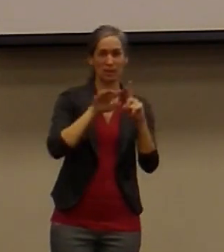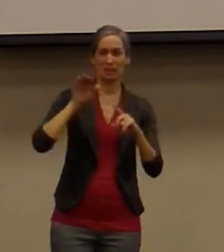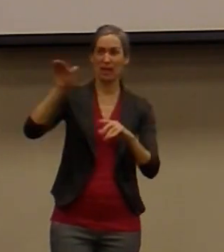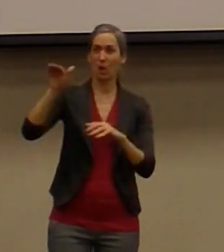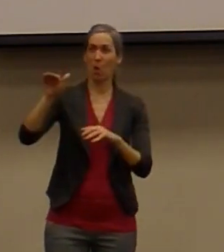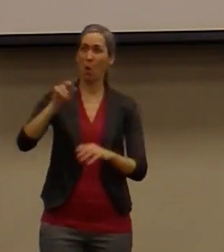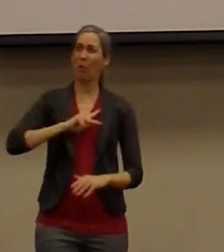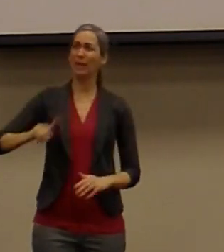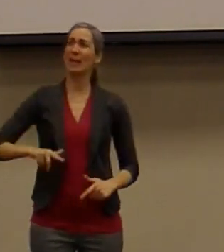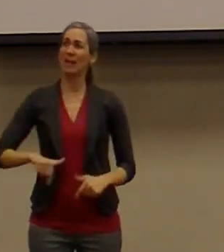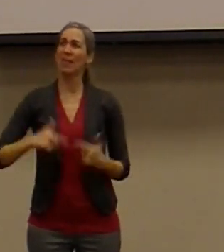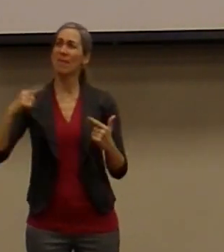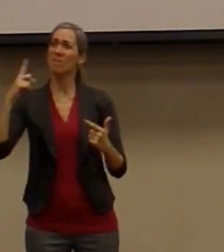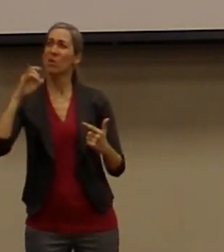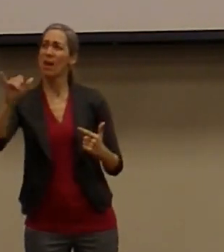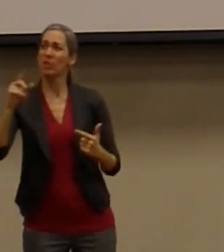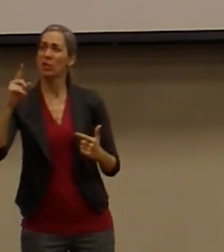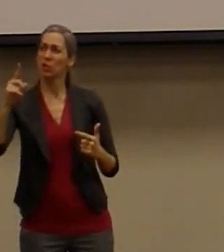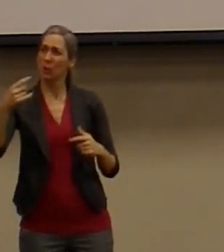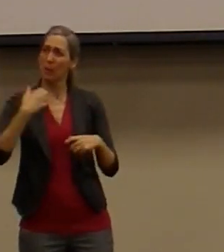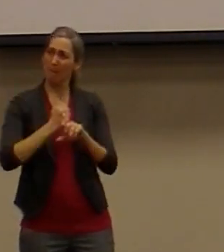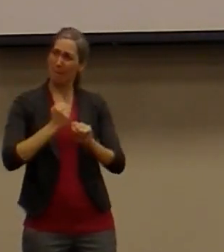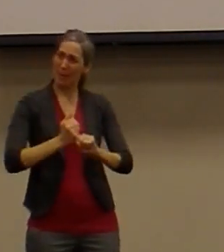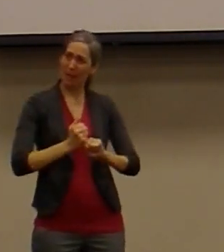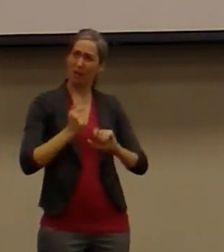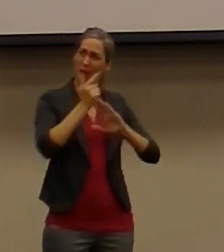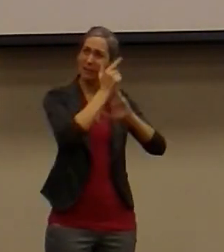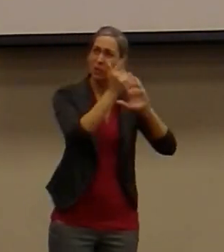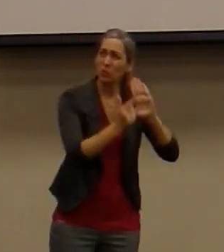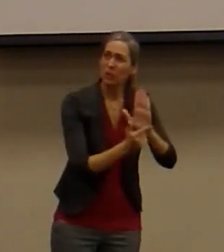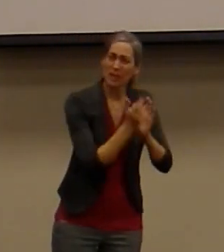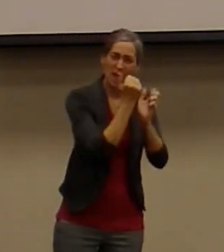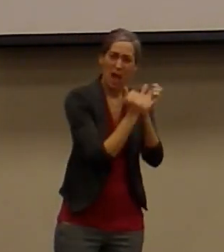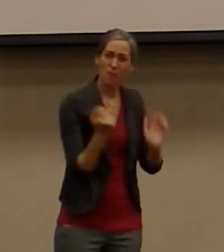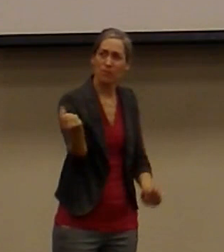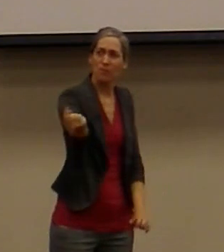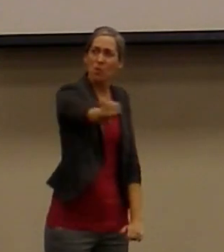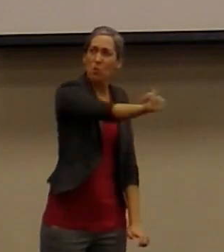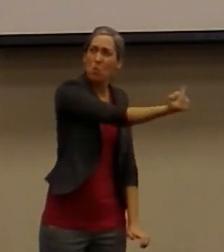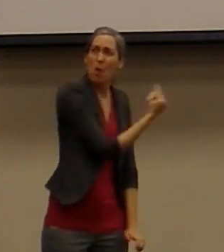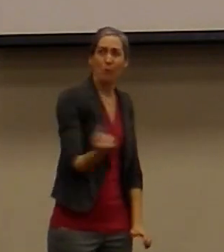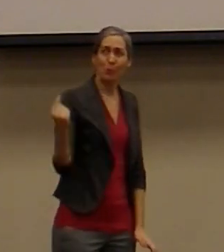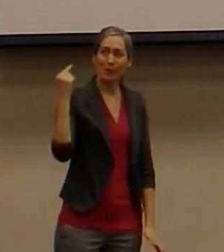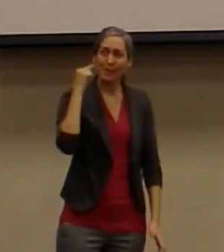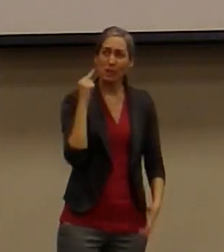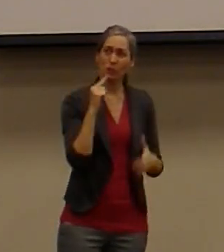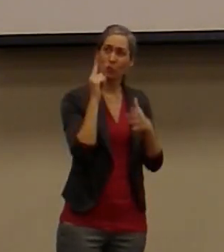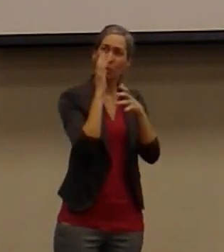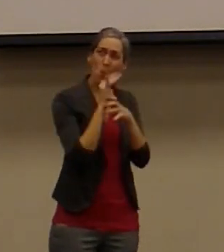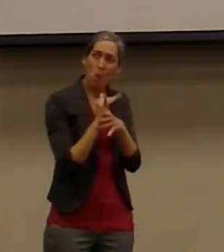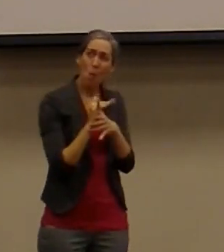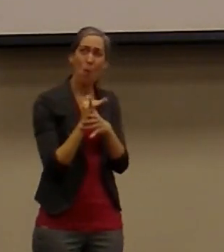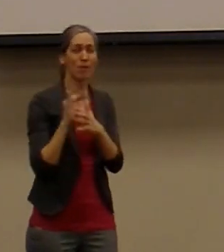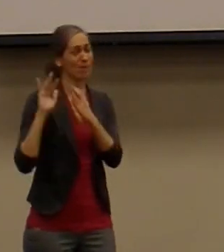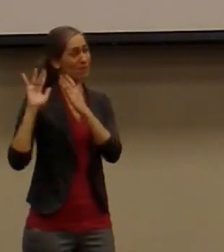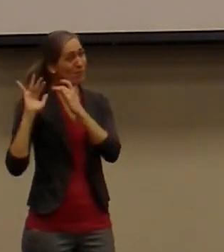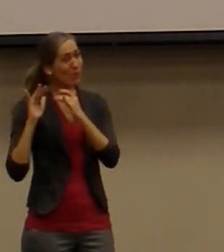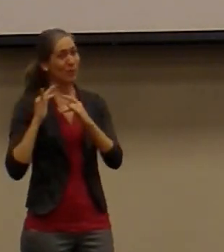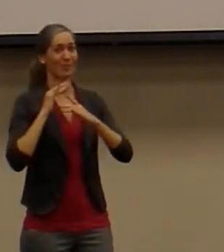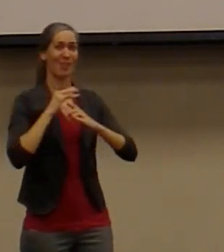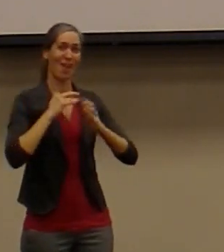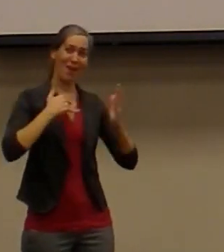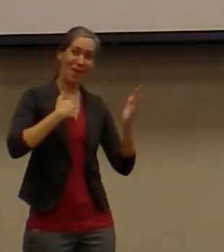live forever. You have issued a decree, O king, that everyone who hears the sound of the horn, flute, zither, lyre,